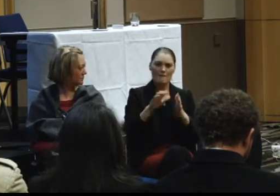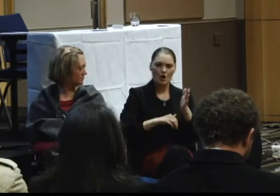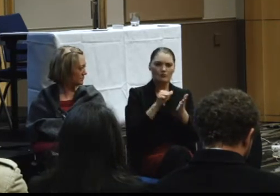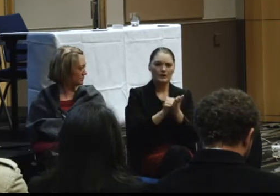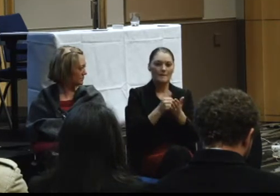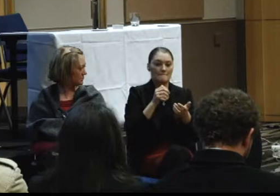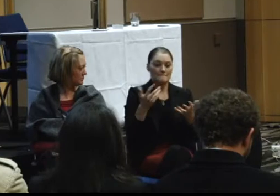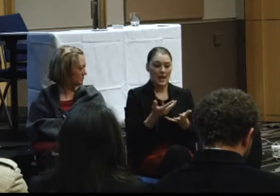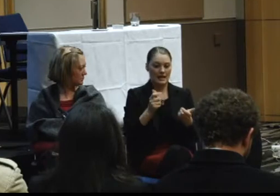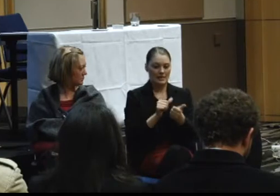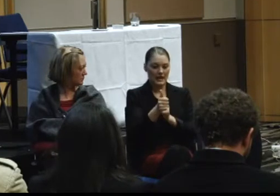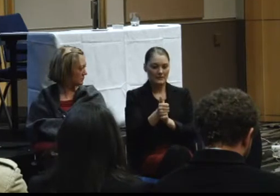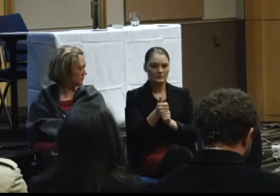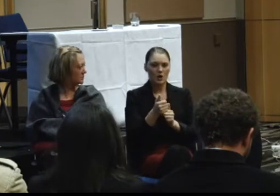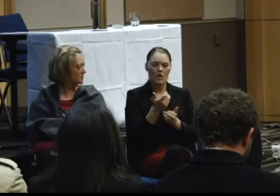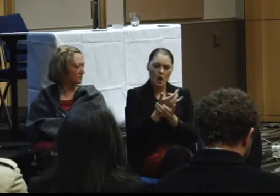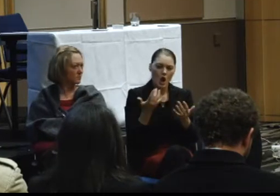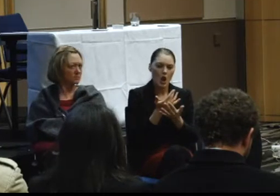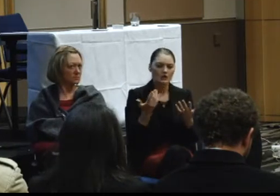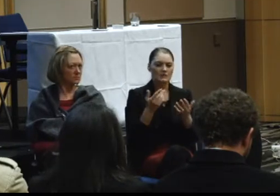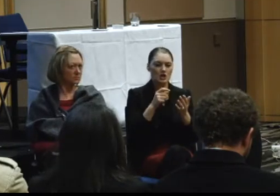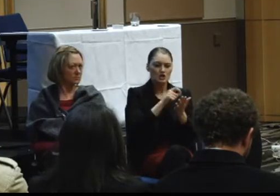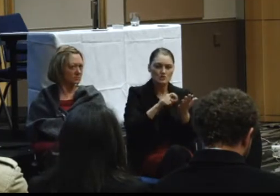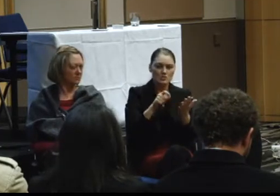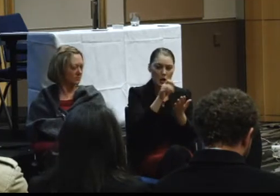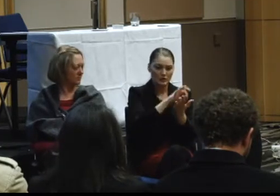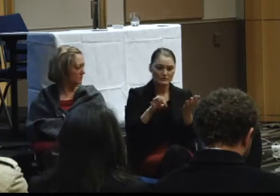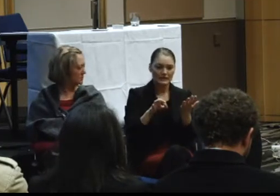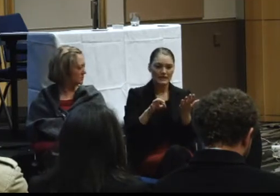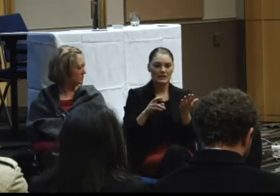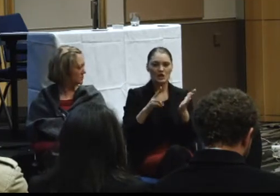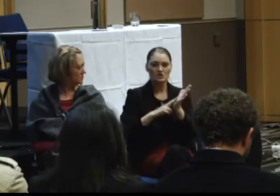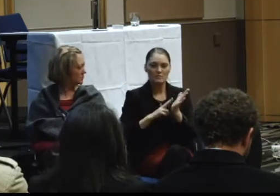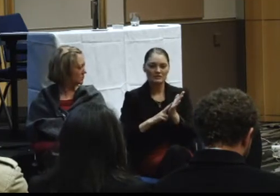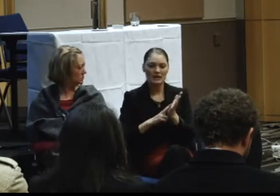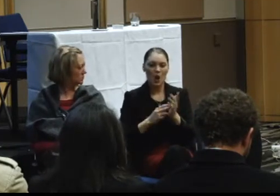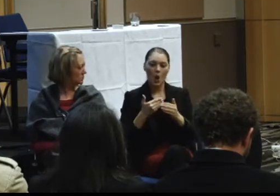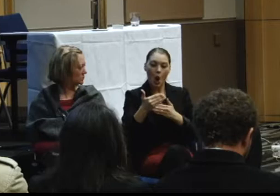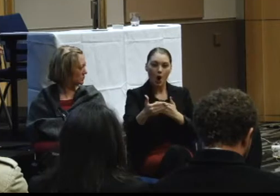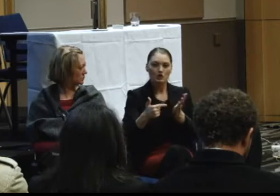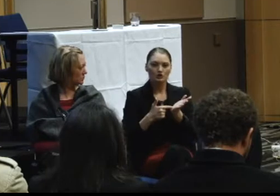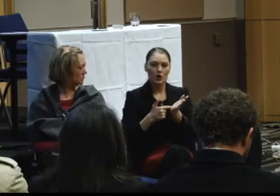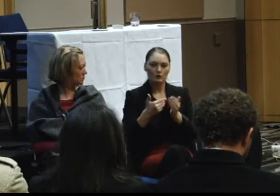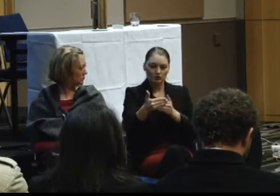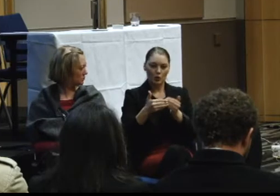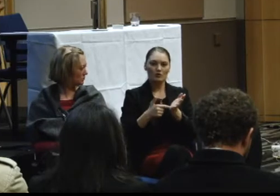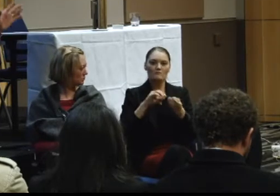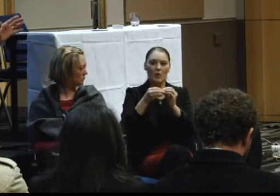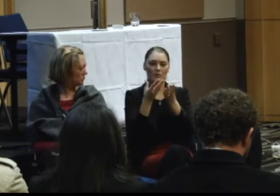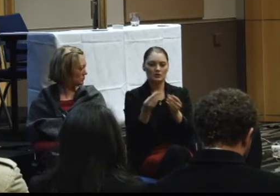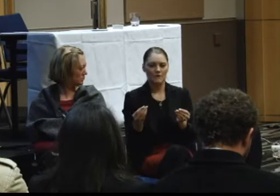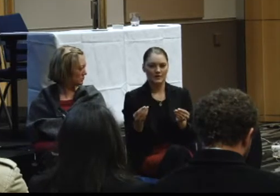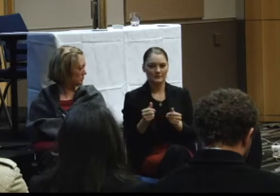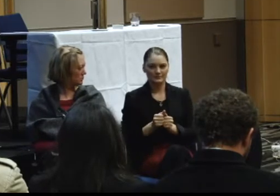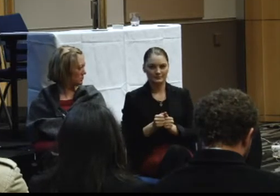playing these games, there was an awful lot of numeracy, literacy, short-term, long-term, problem-solving, all of those things. And I could talk at